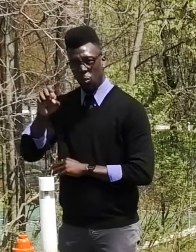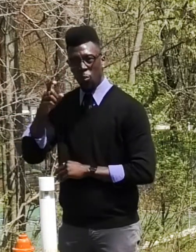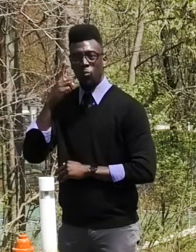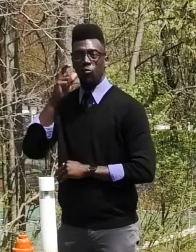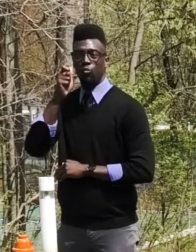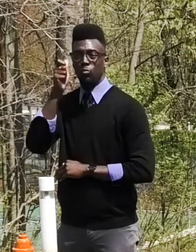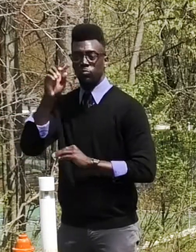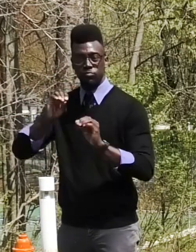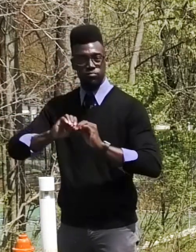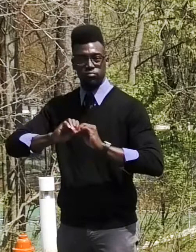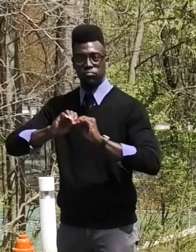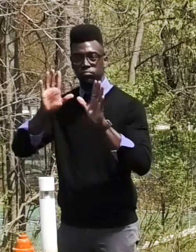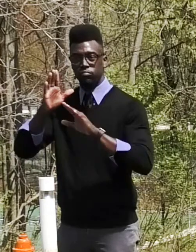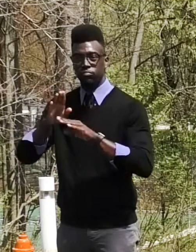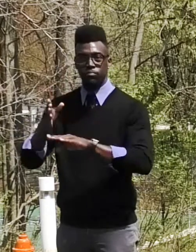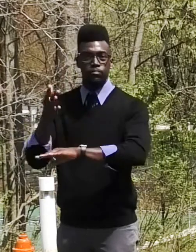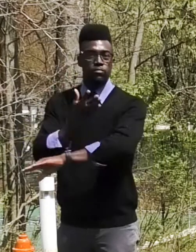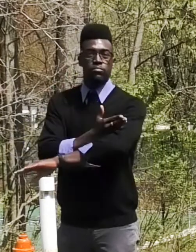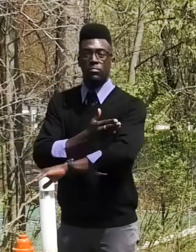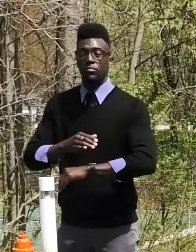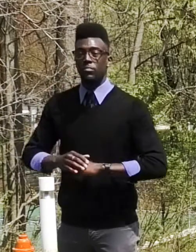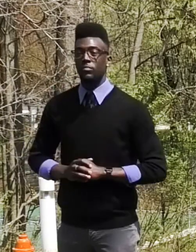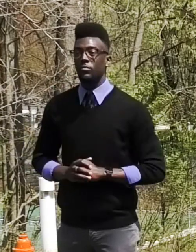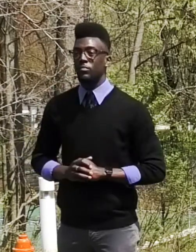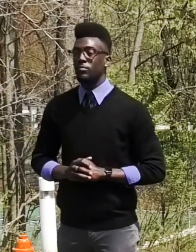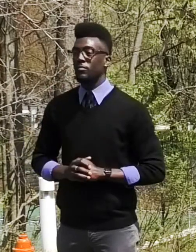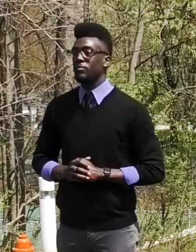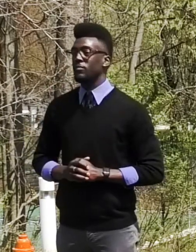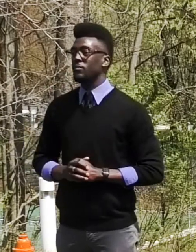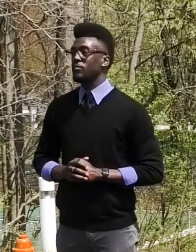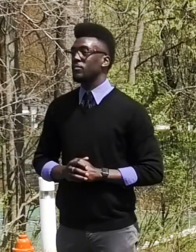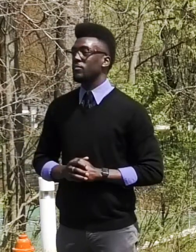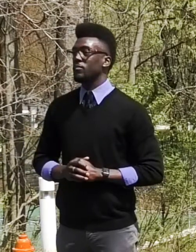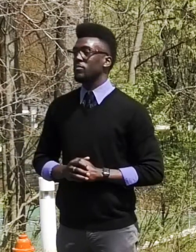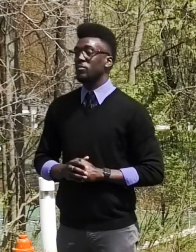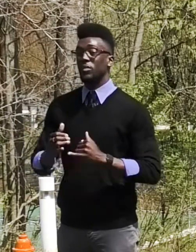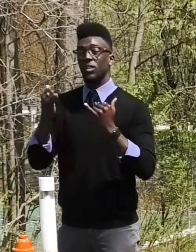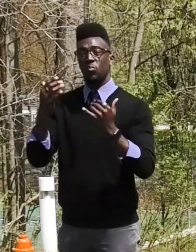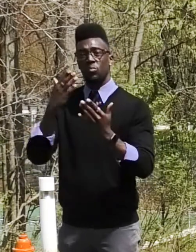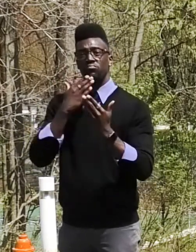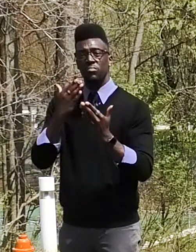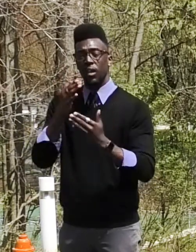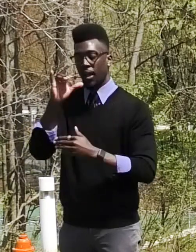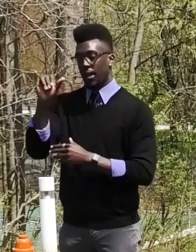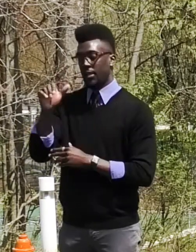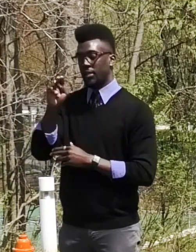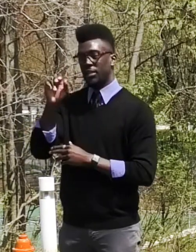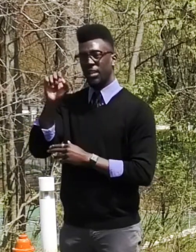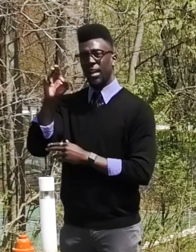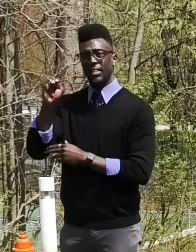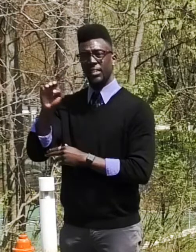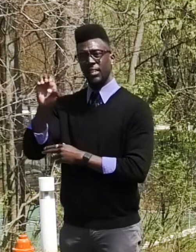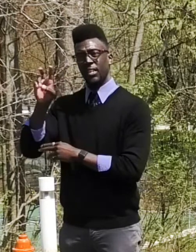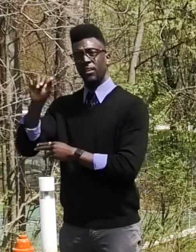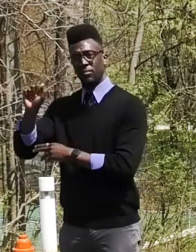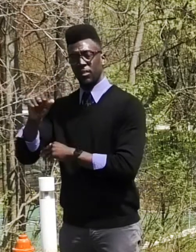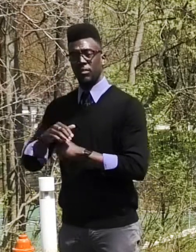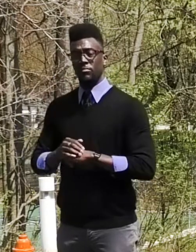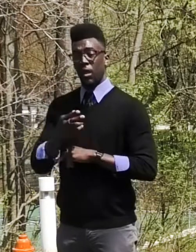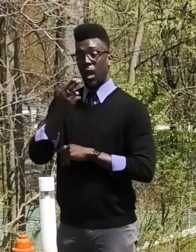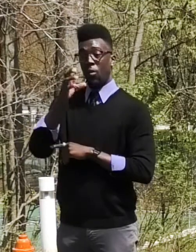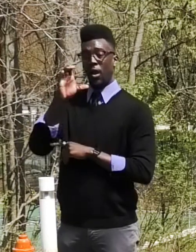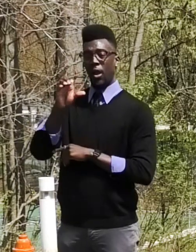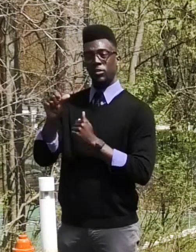all. I would also like to especially thank Jansen Evelyn, Howard County's Assistant